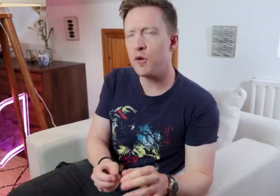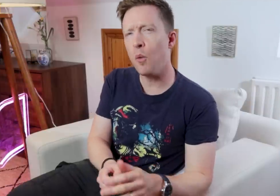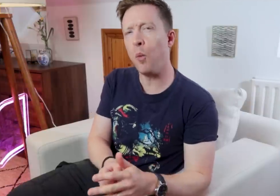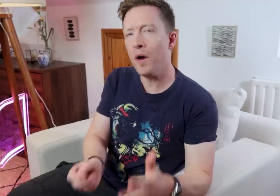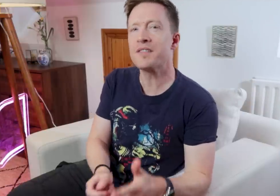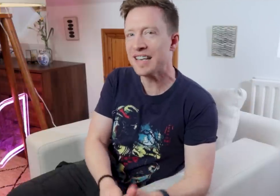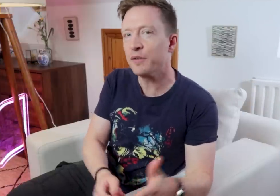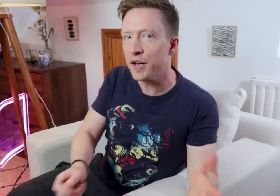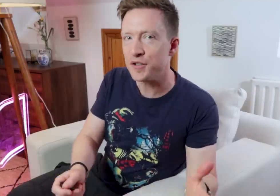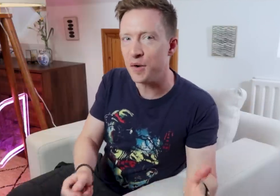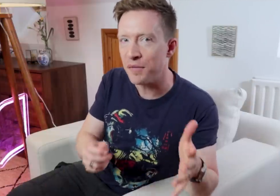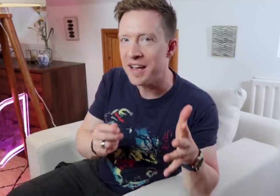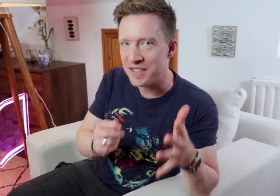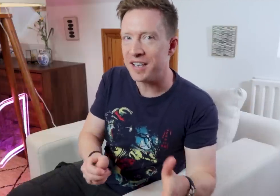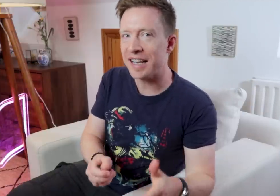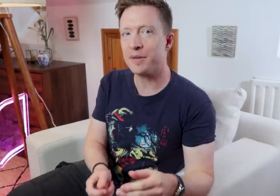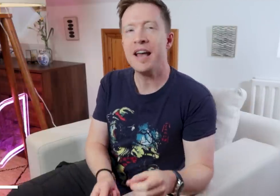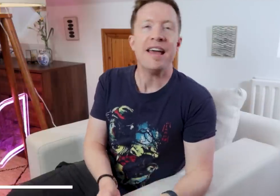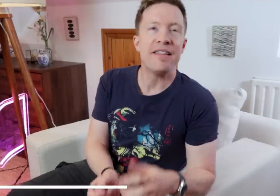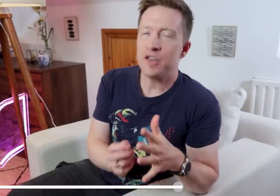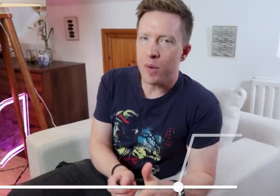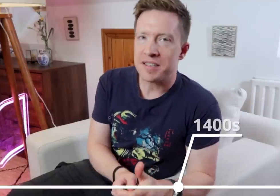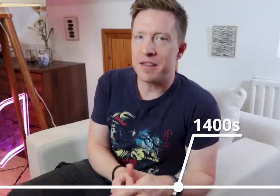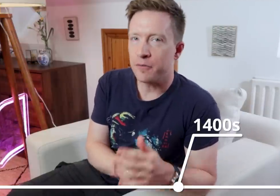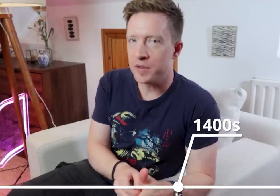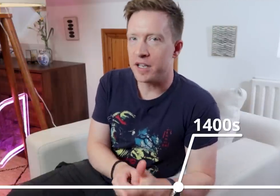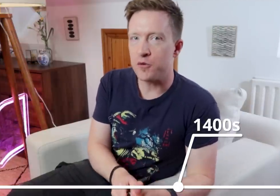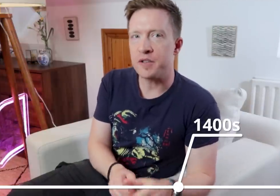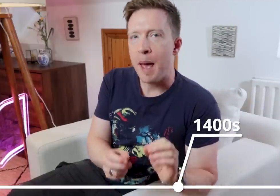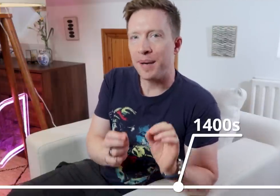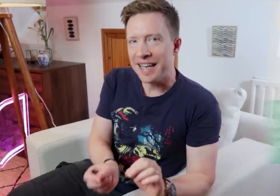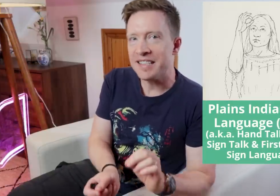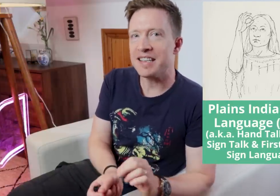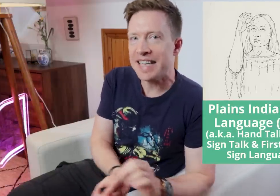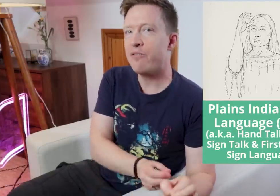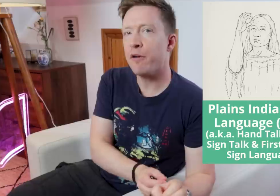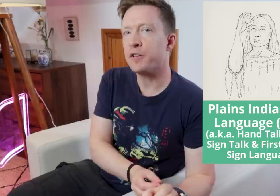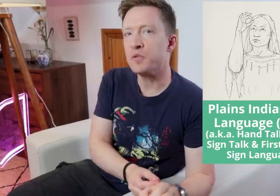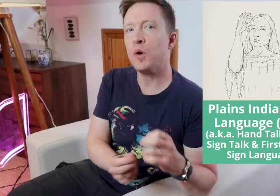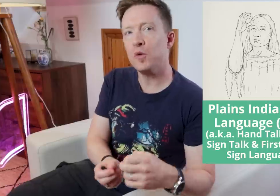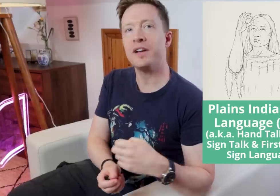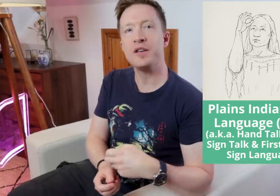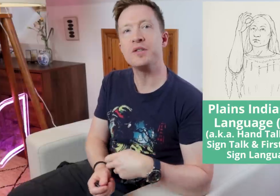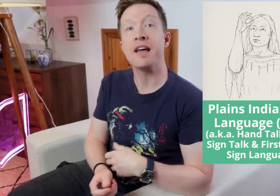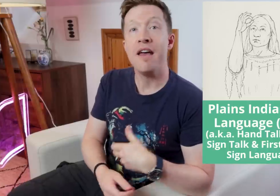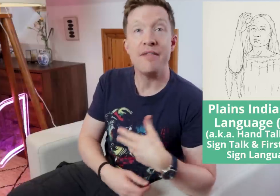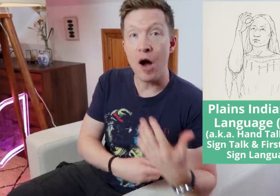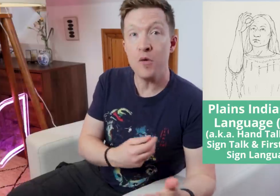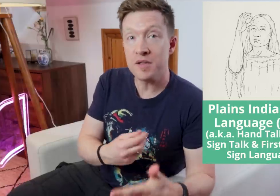is no one single version of sign language. In the US in the 1400s, Plains Native Americans were already using their own